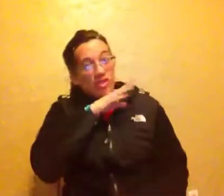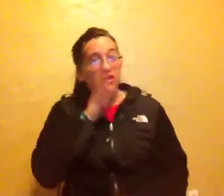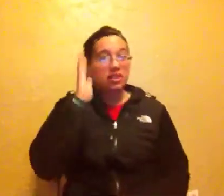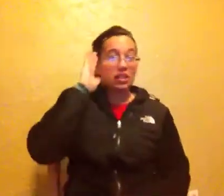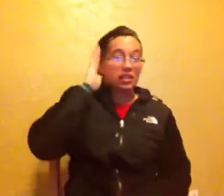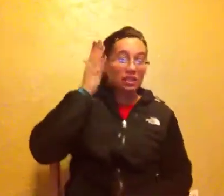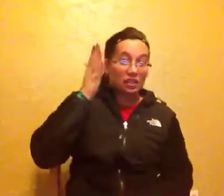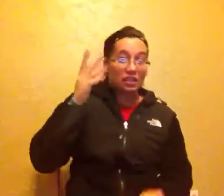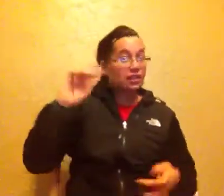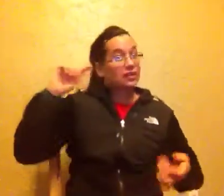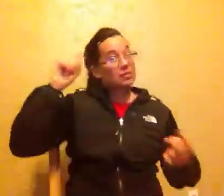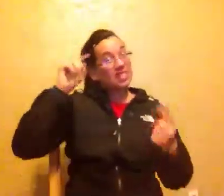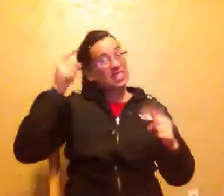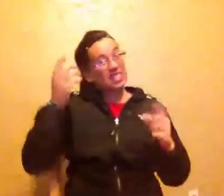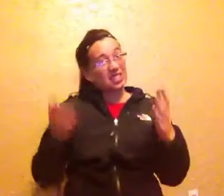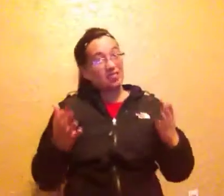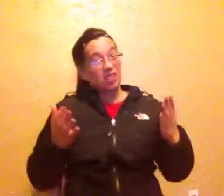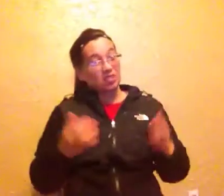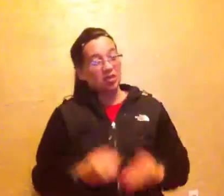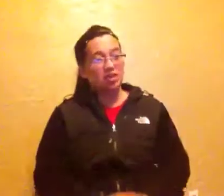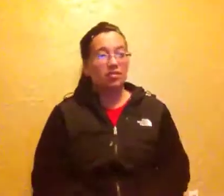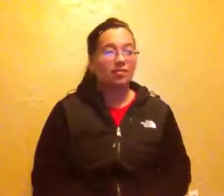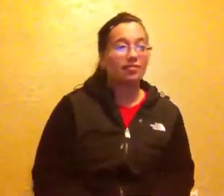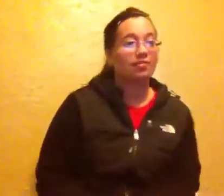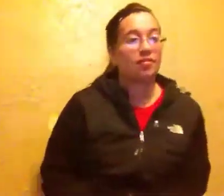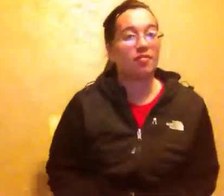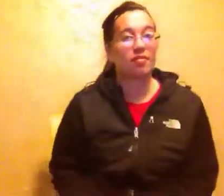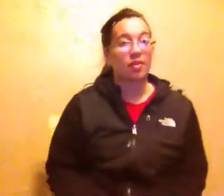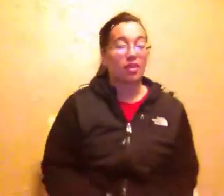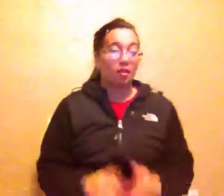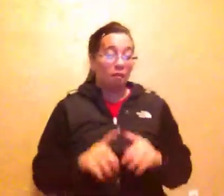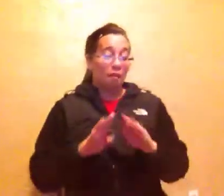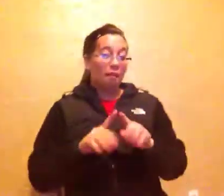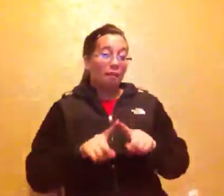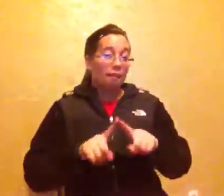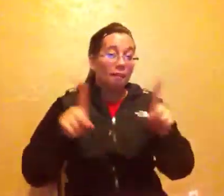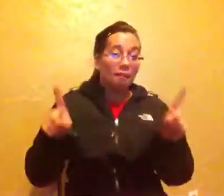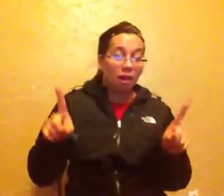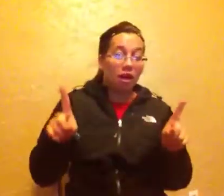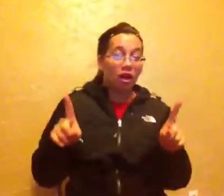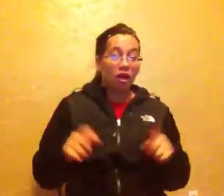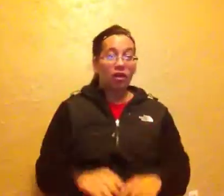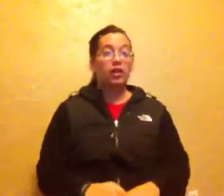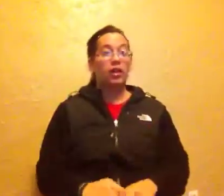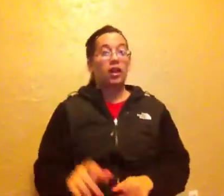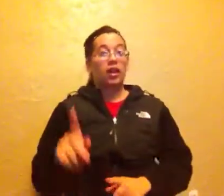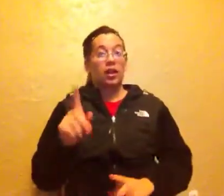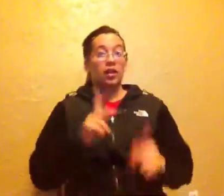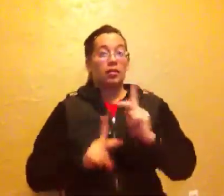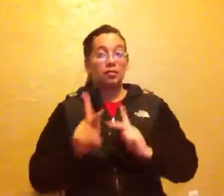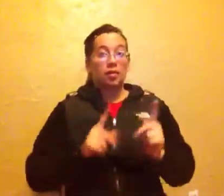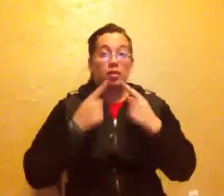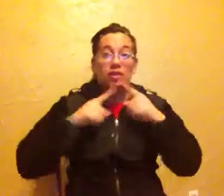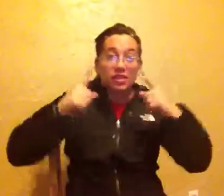chronically ill. But it can also go to the other extreme of people who are quite high functioning but manage to